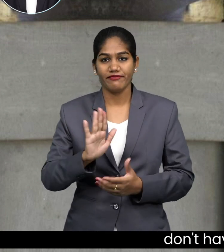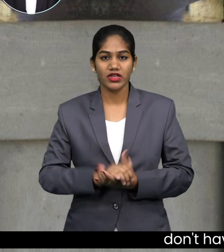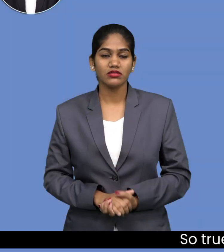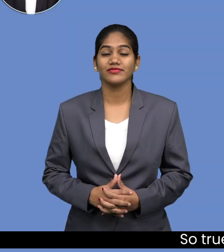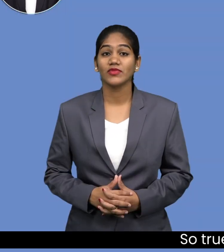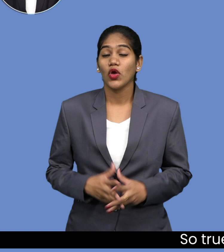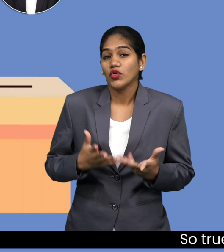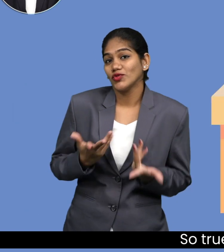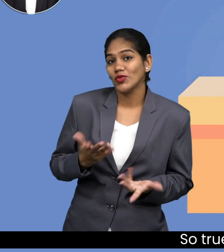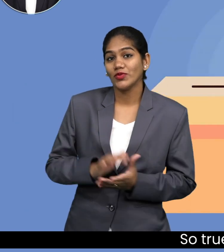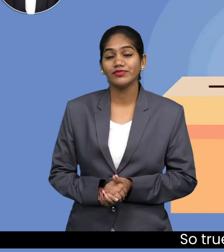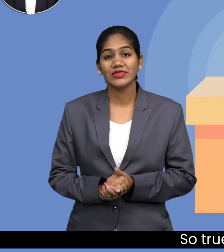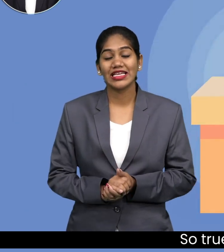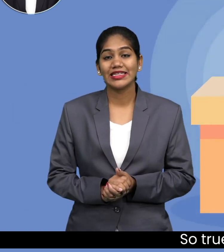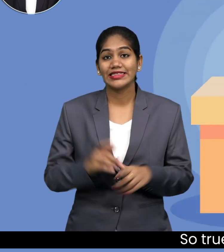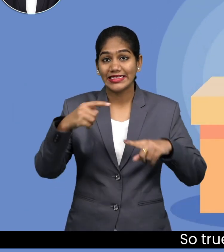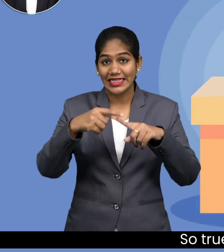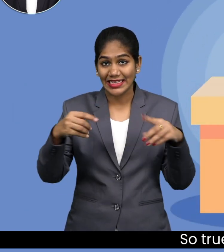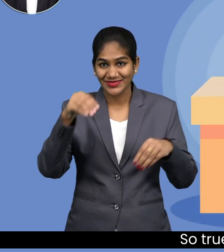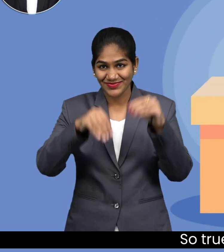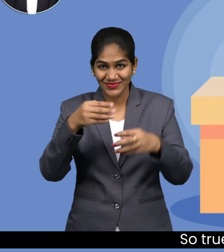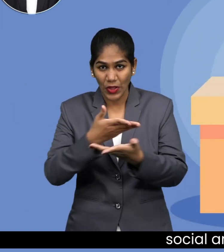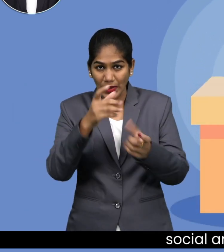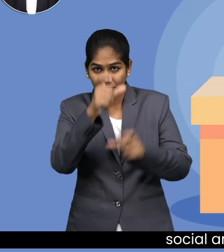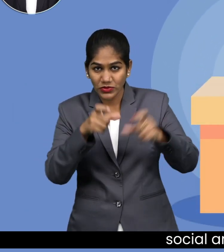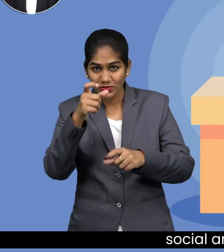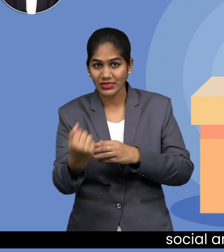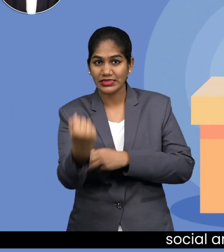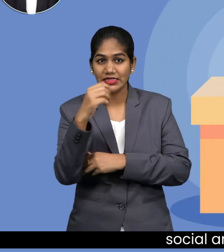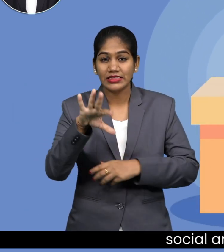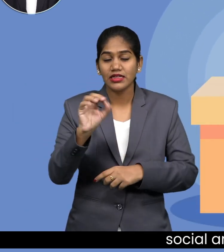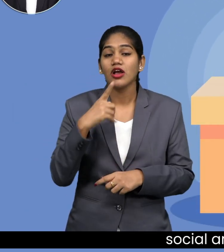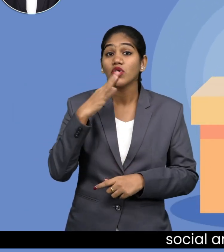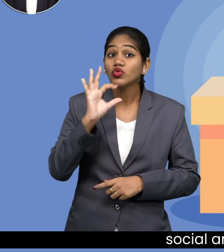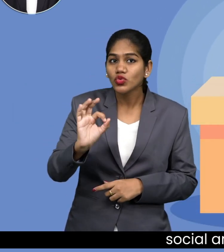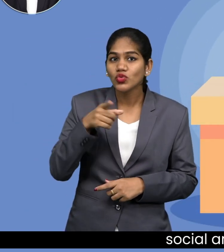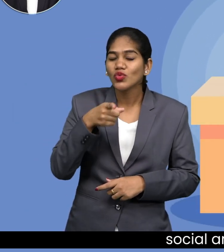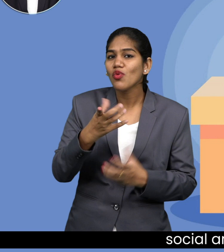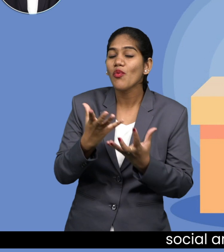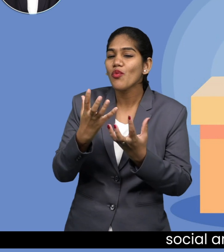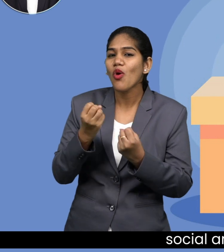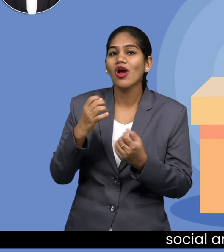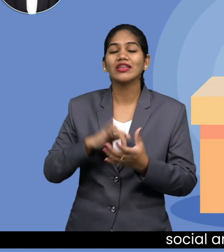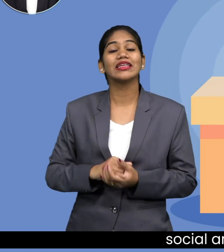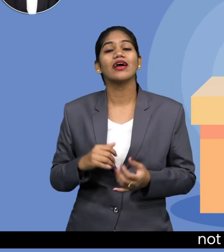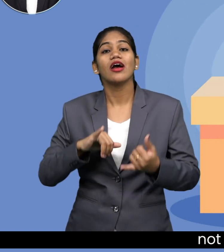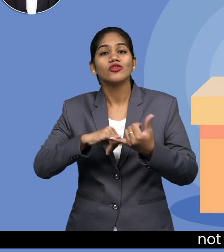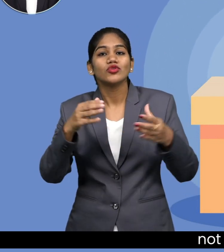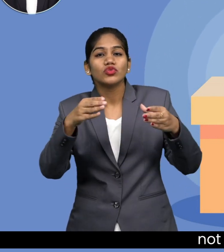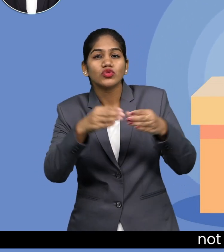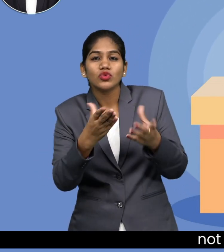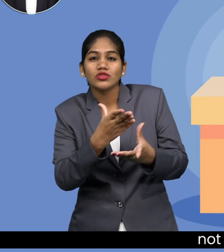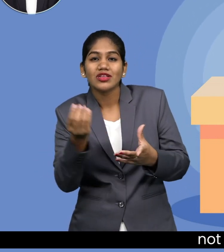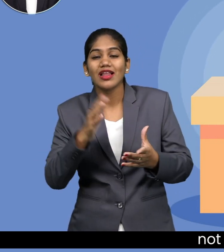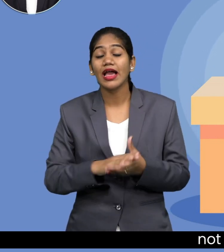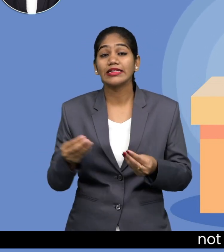So, true democracy needs social and economic fairness, not